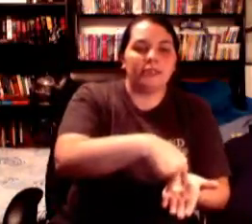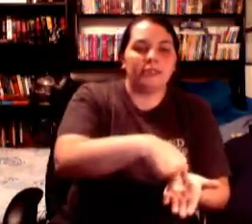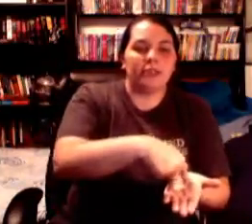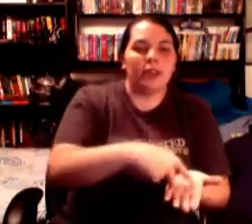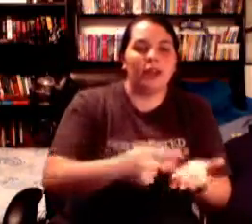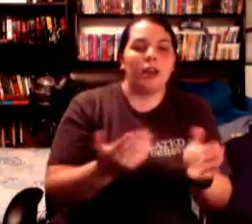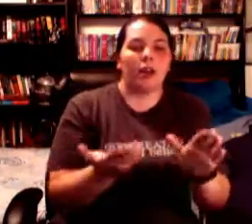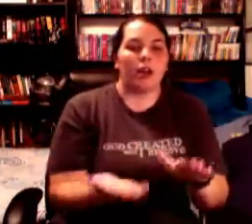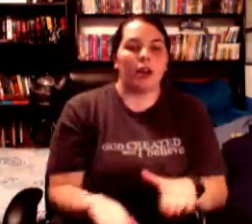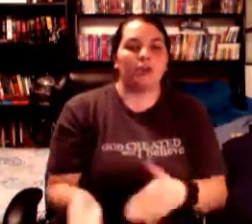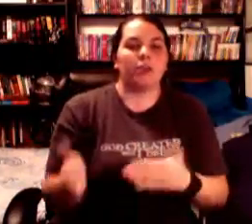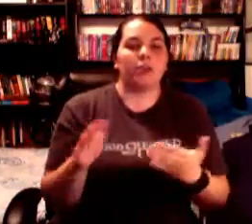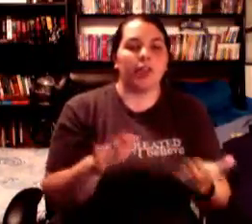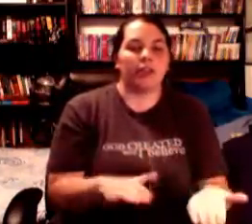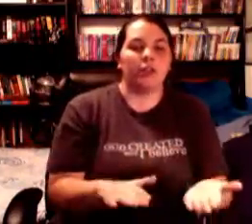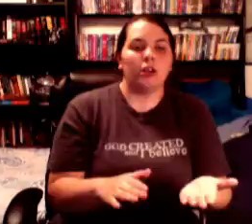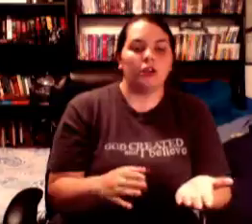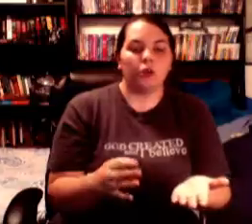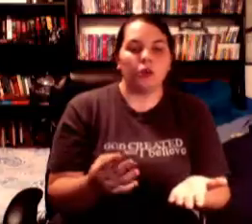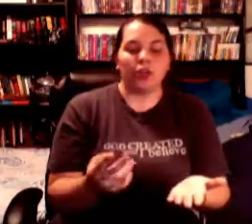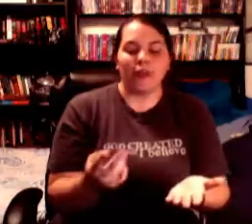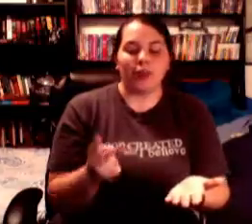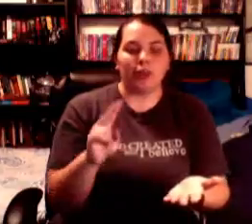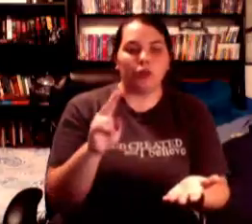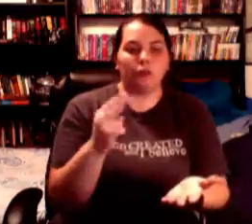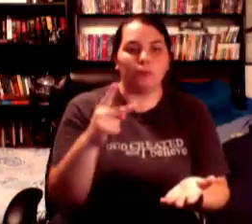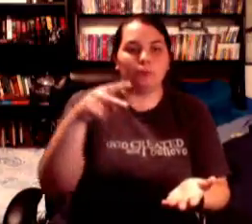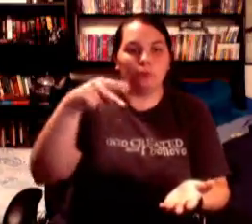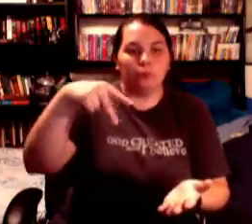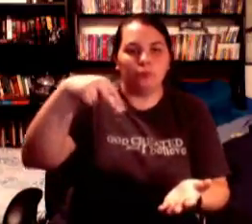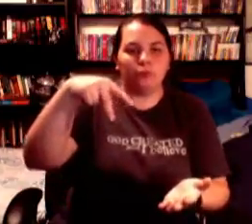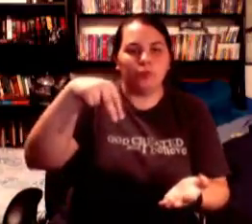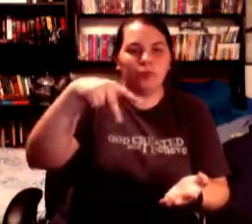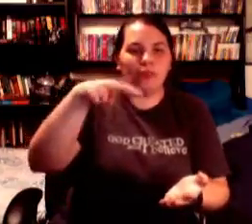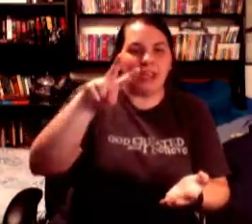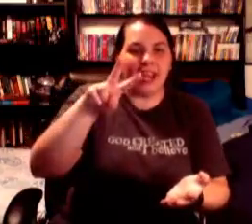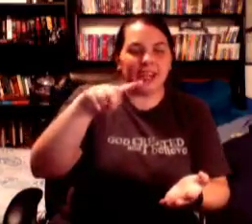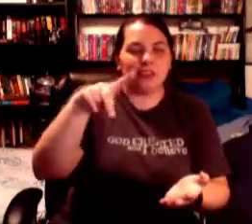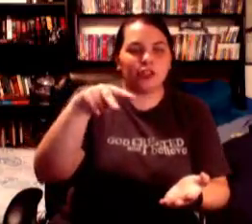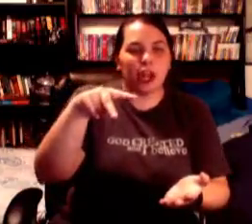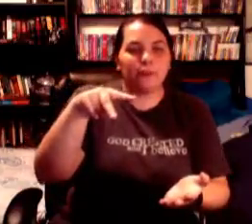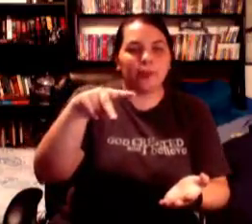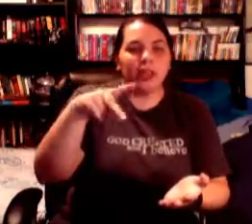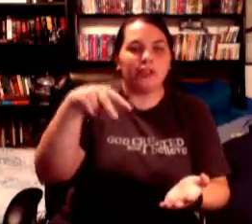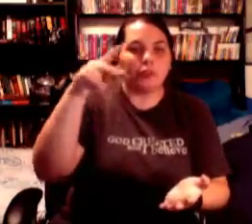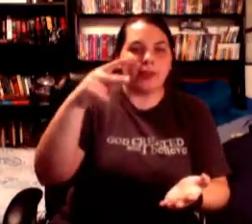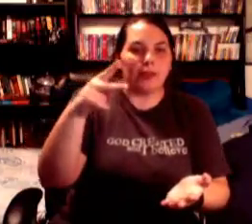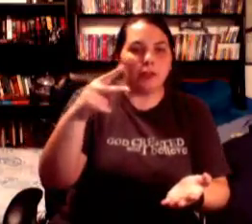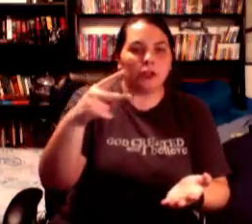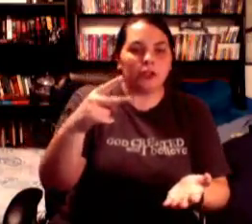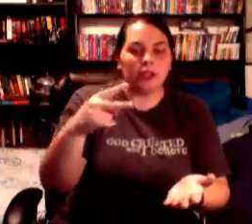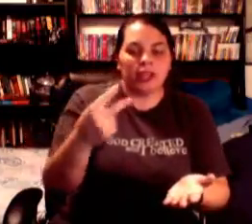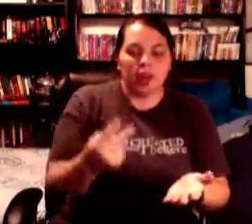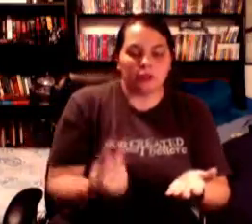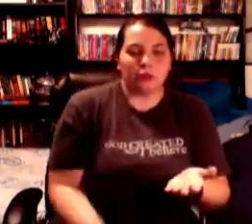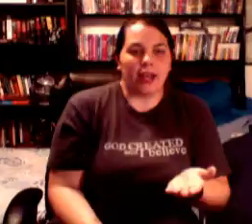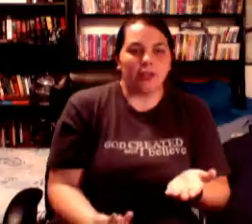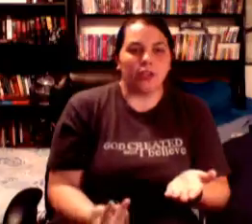raised up the dead. So you're going to have like your V hand shape. It's going to be like a person, and they're down